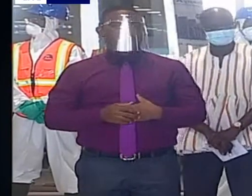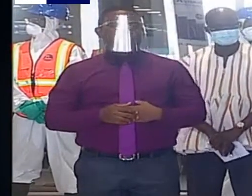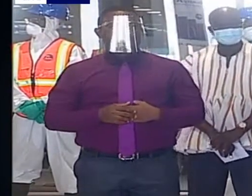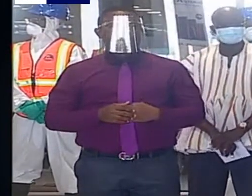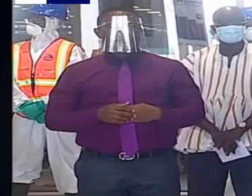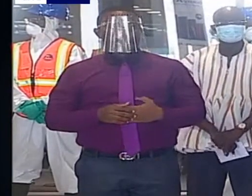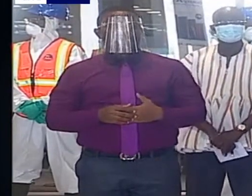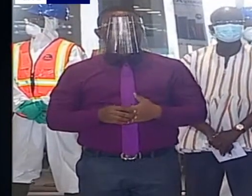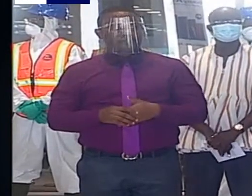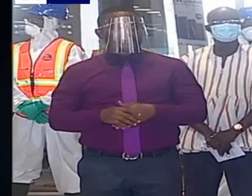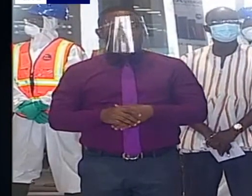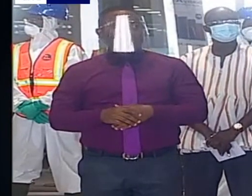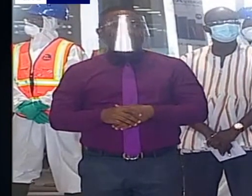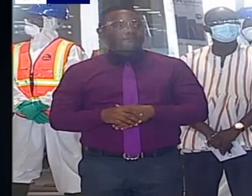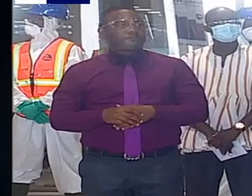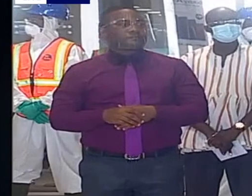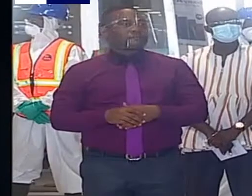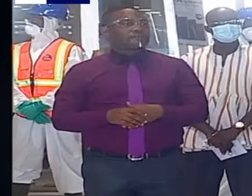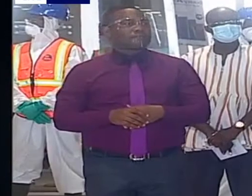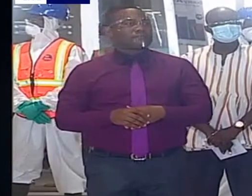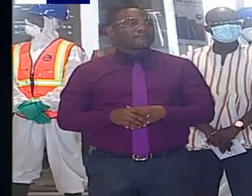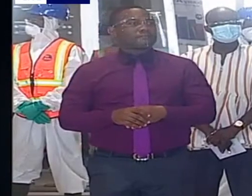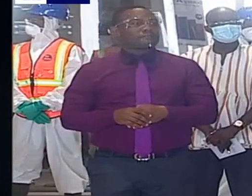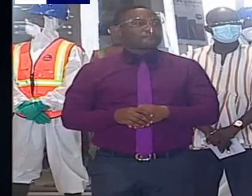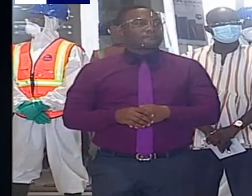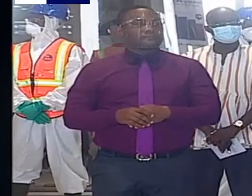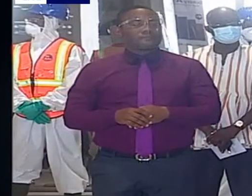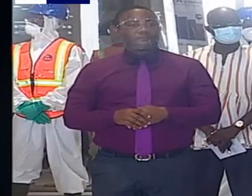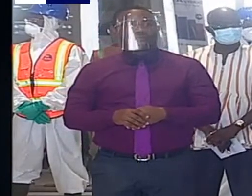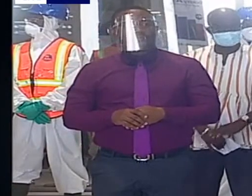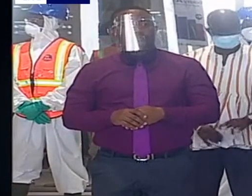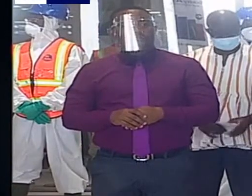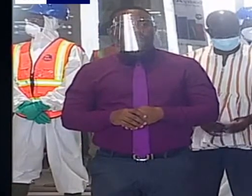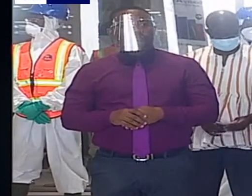place, we looked at